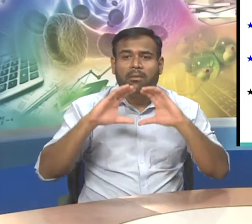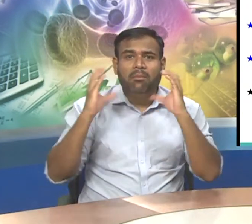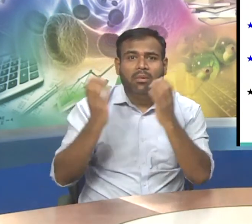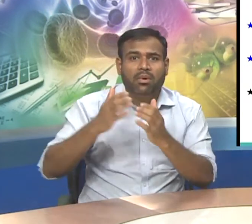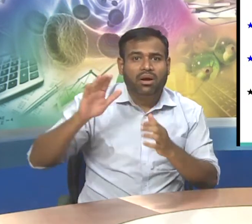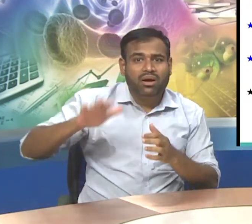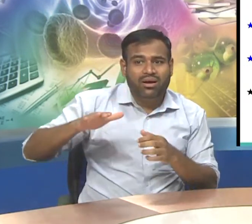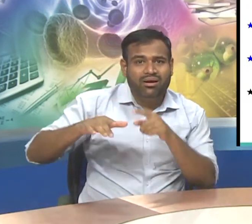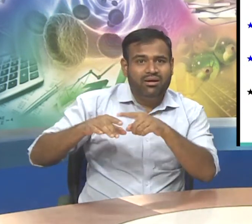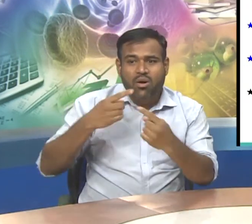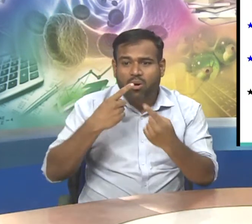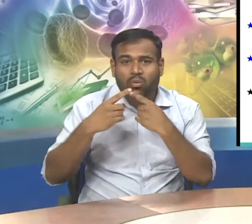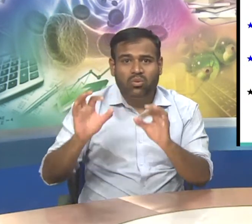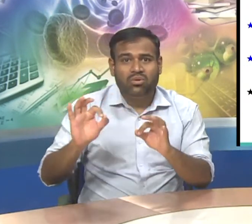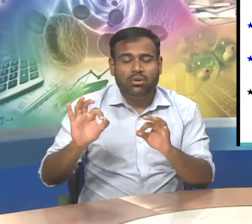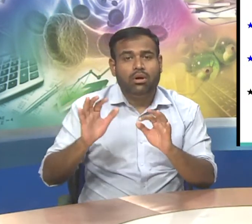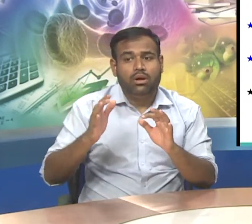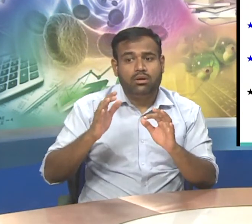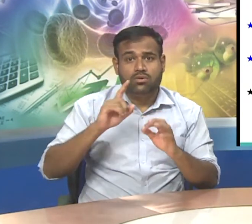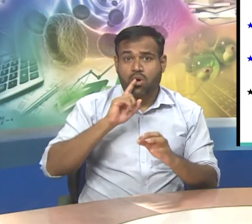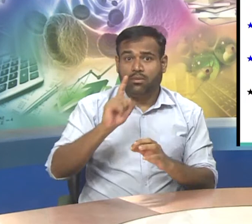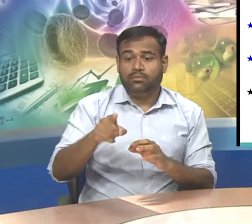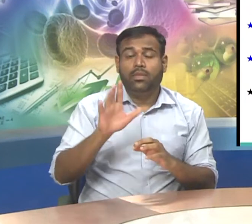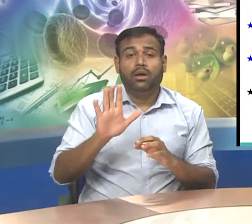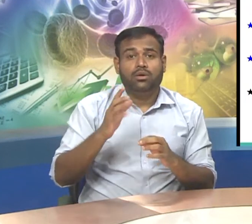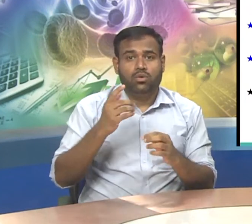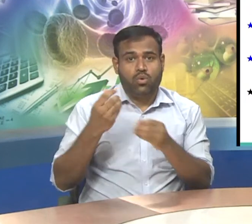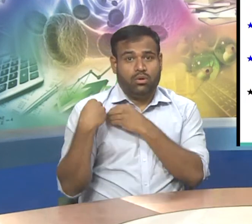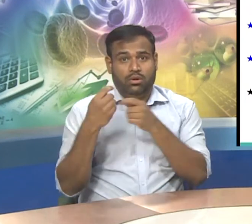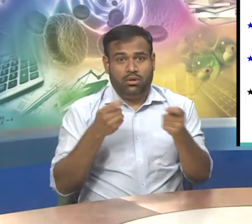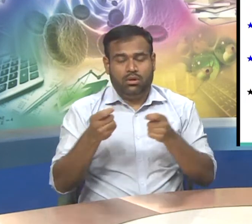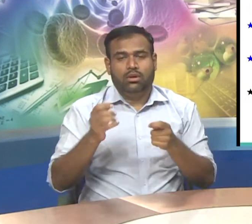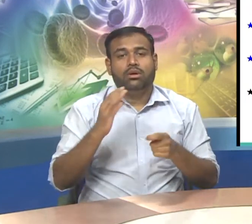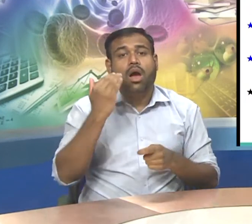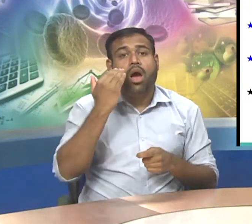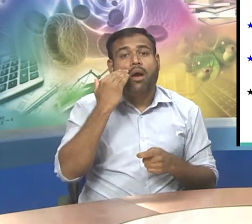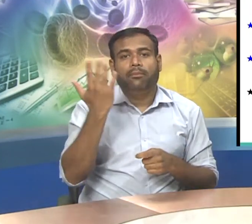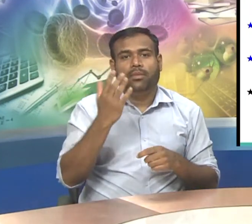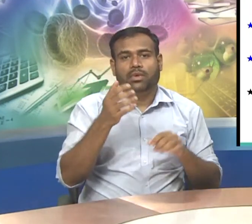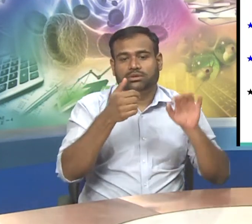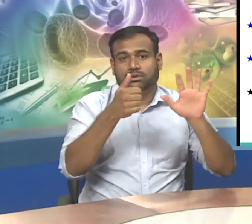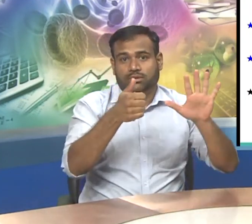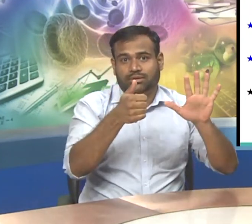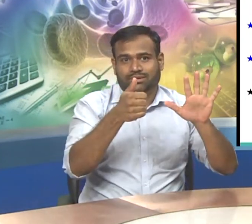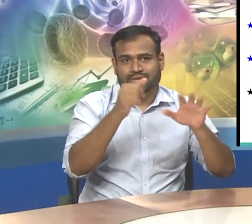operate after 6 weeks unless earlier rejected by the legislature.